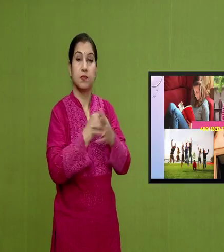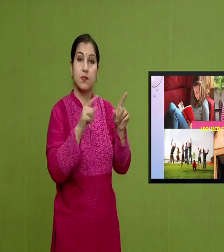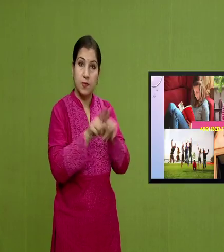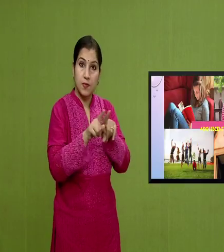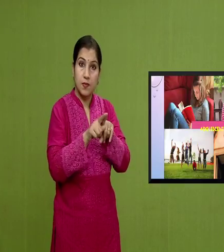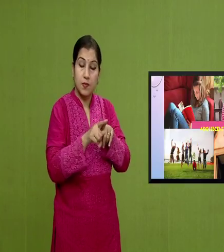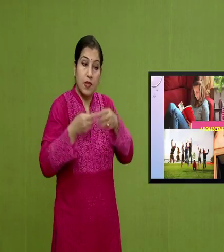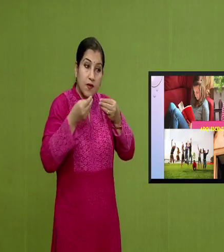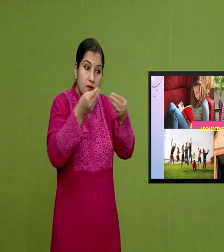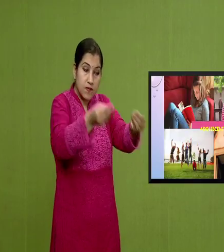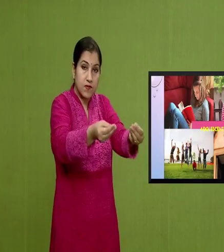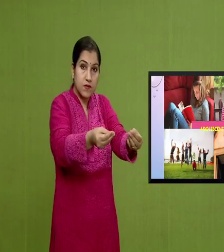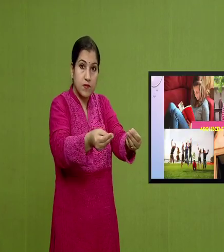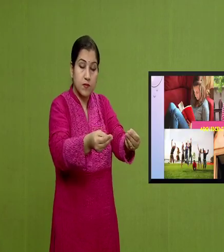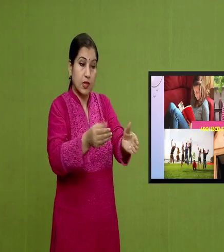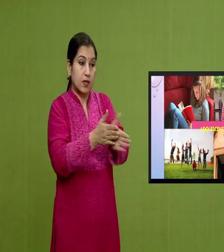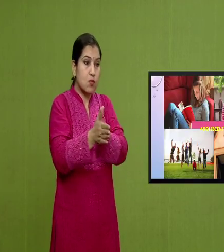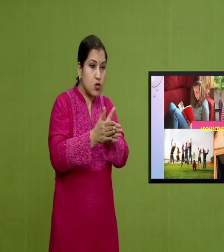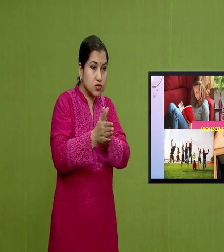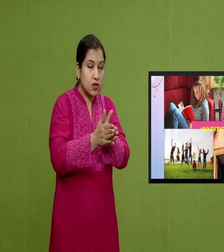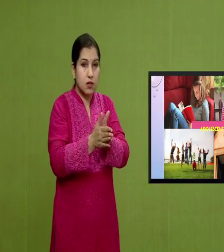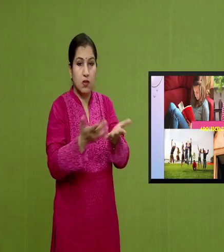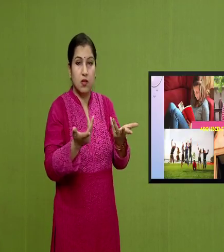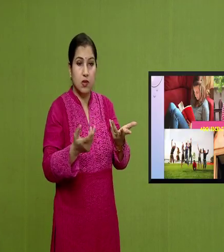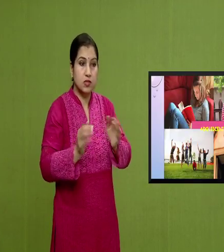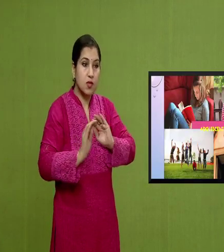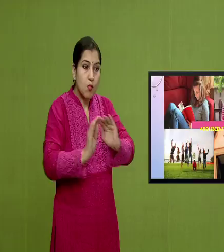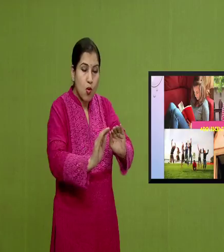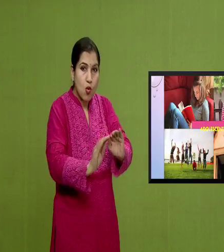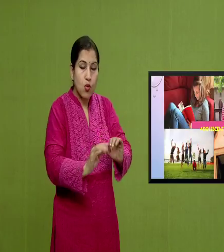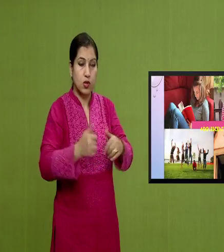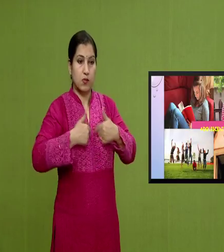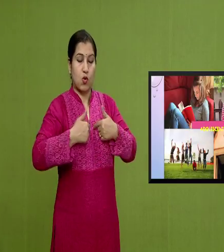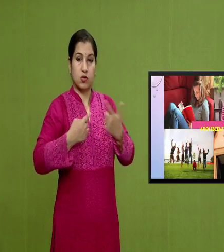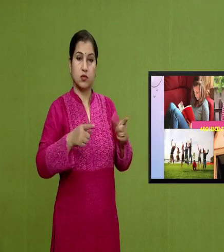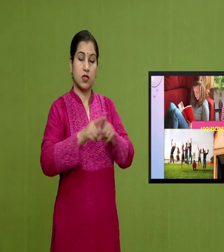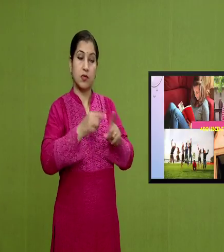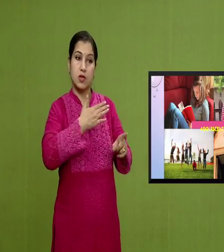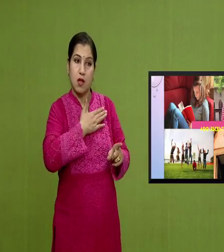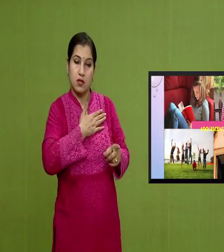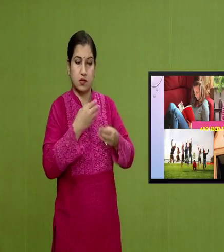provide emotional support and trust to the adolescent.